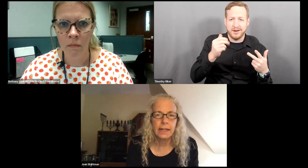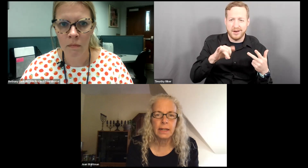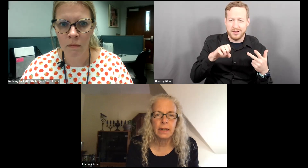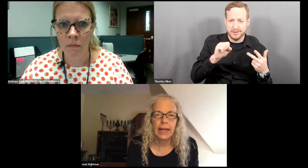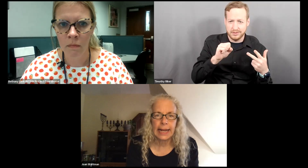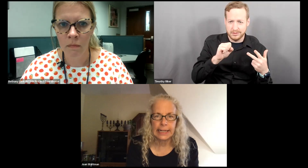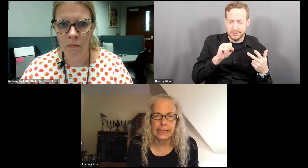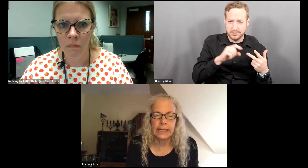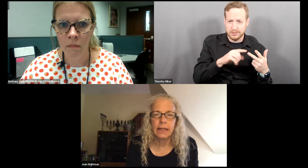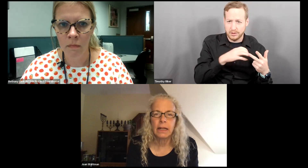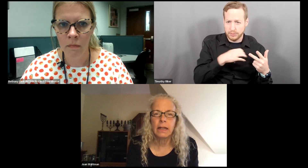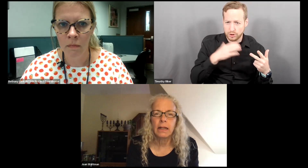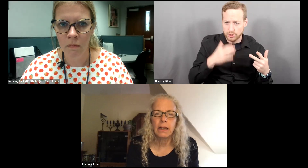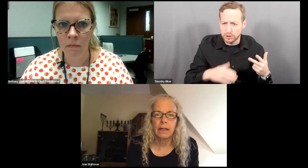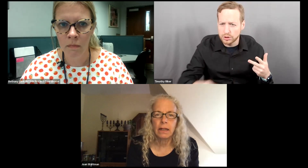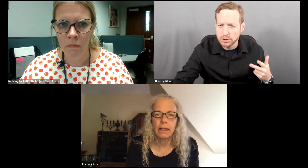Brett Hayes.